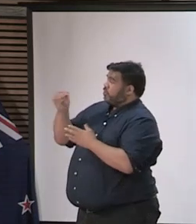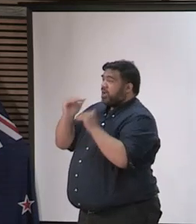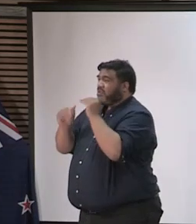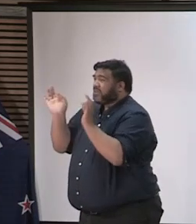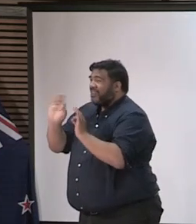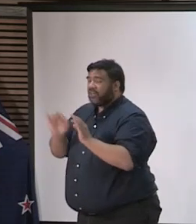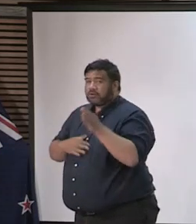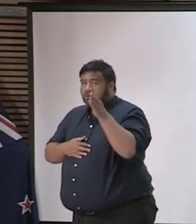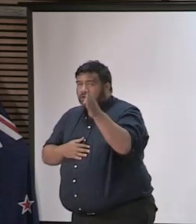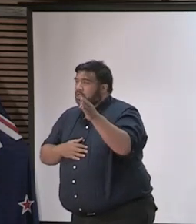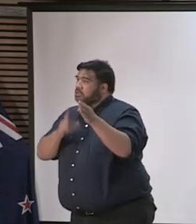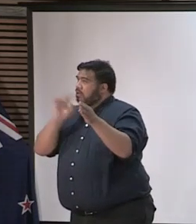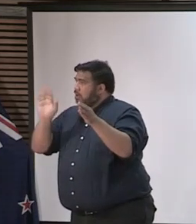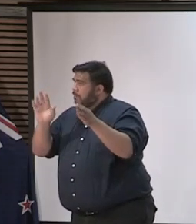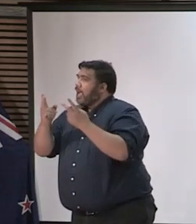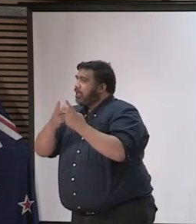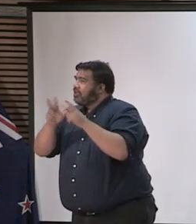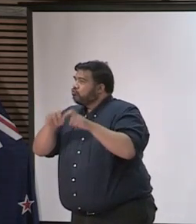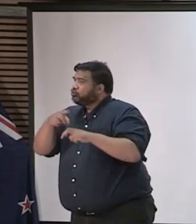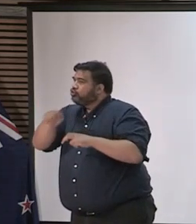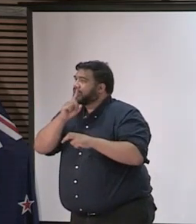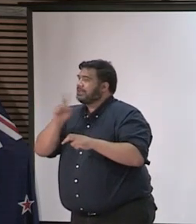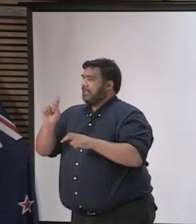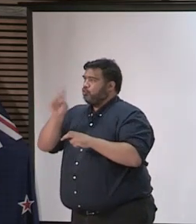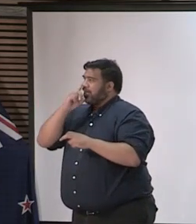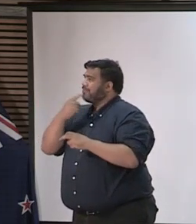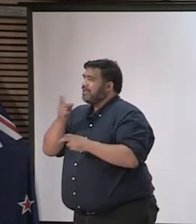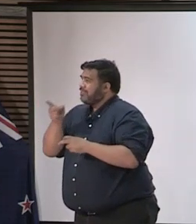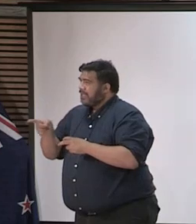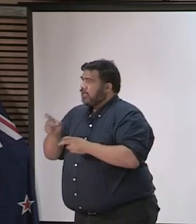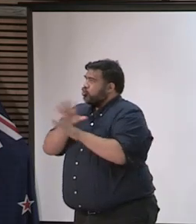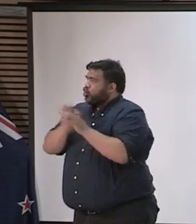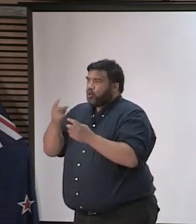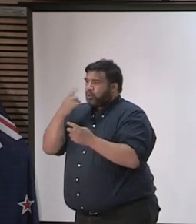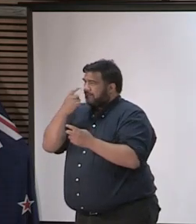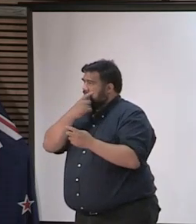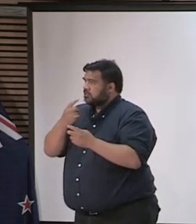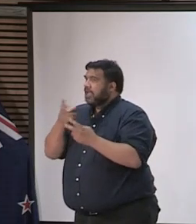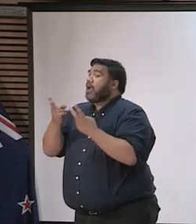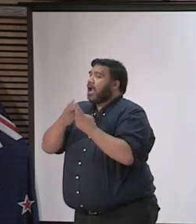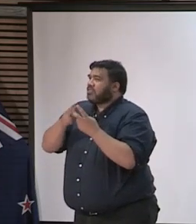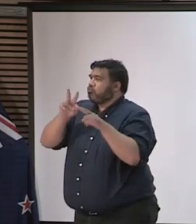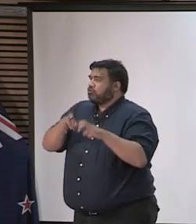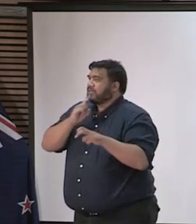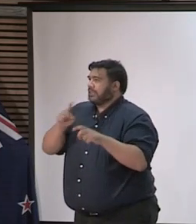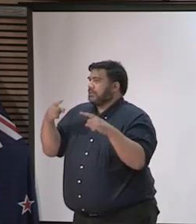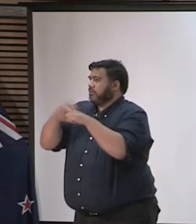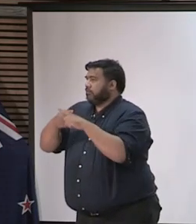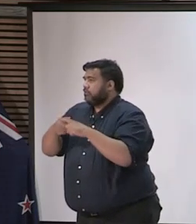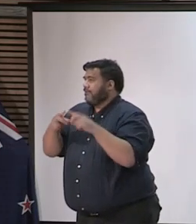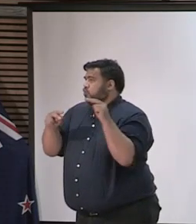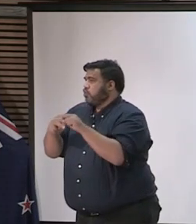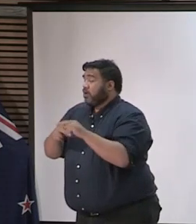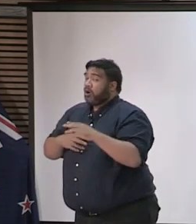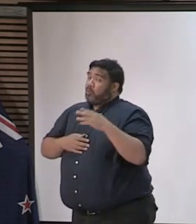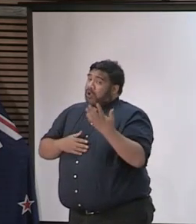evidence that that's the case and it's too early to draw a conclusion. What's your response to them? Well, I think there's always emerging evidence. At the moment, I